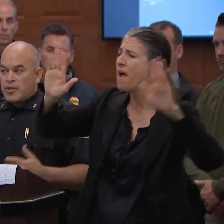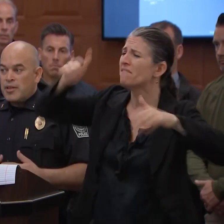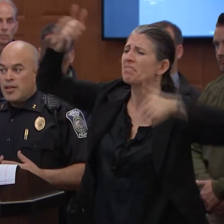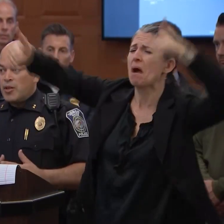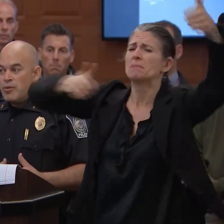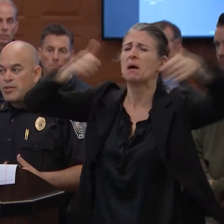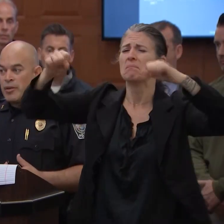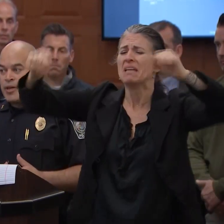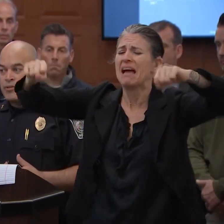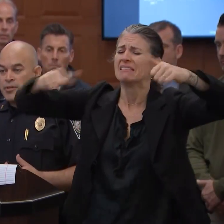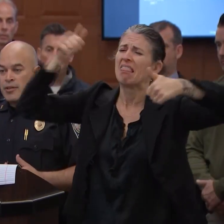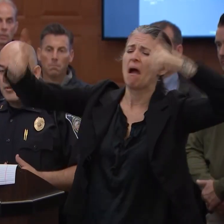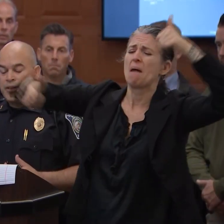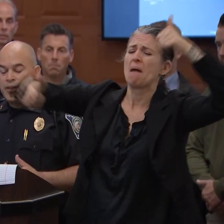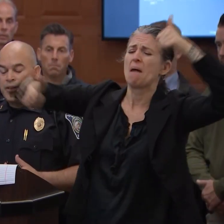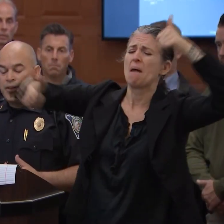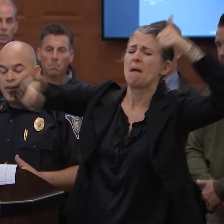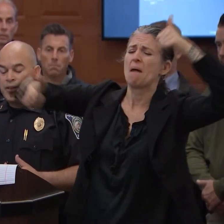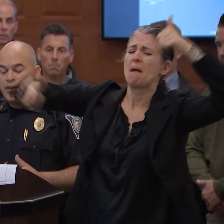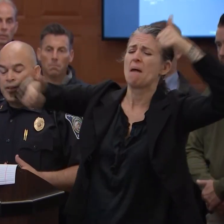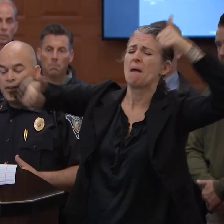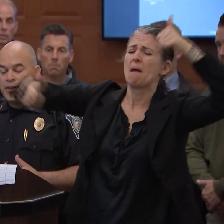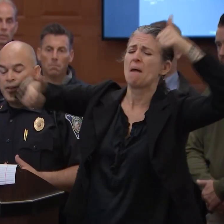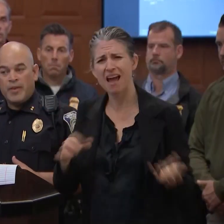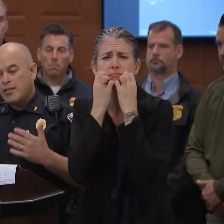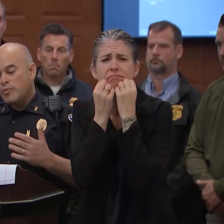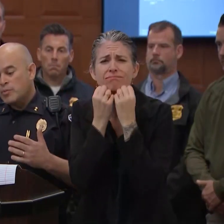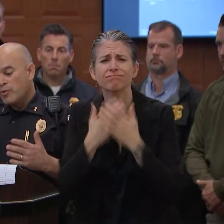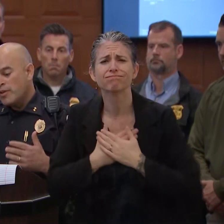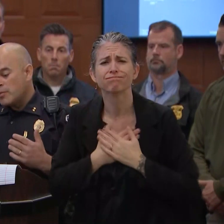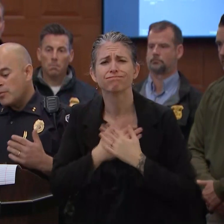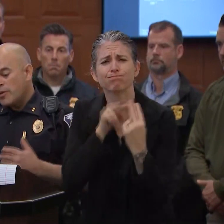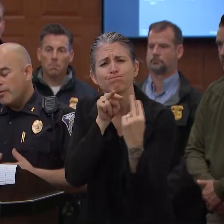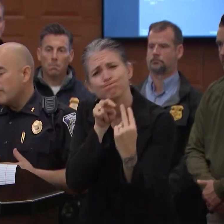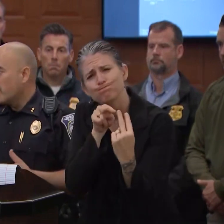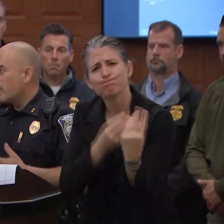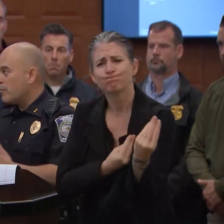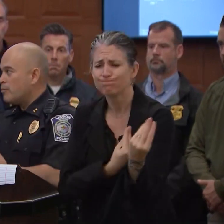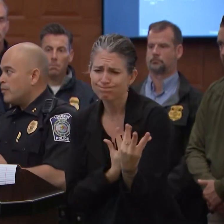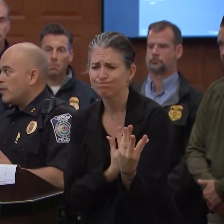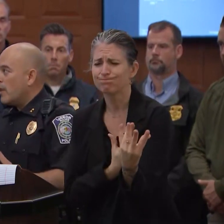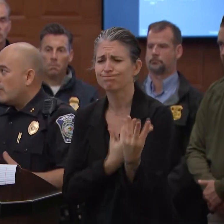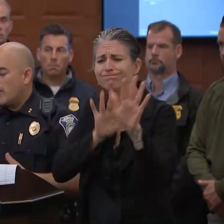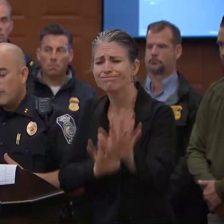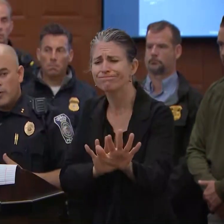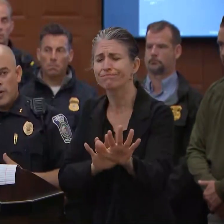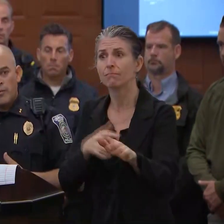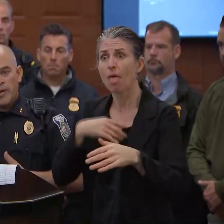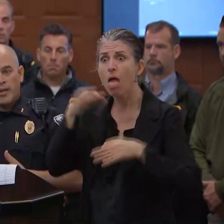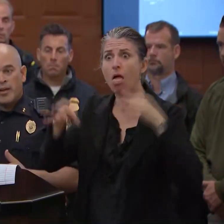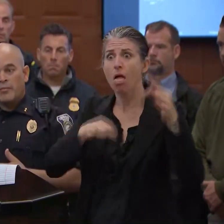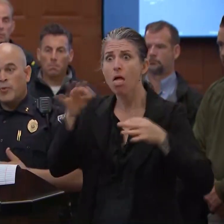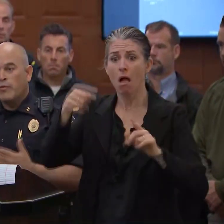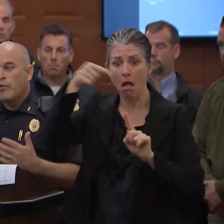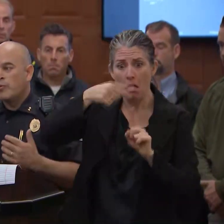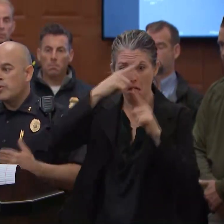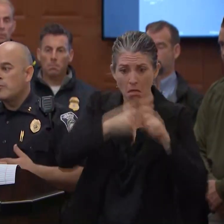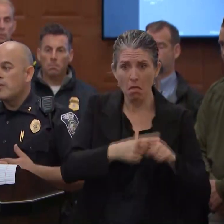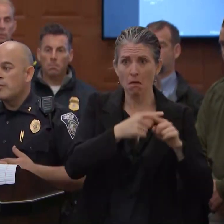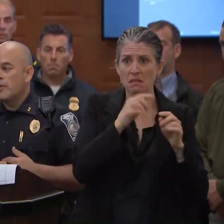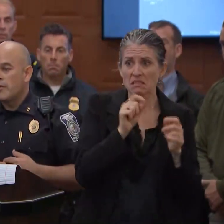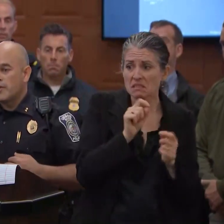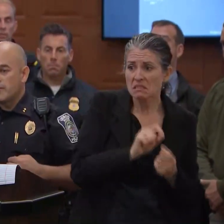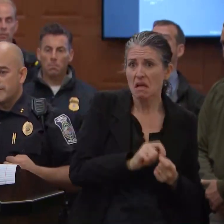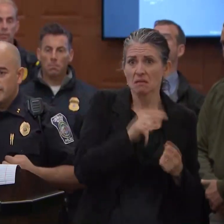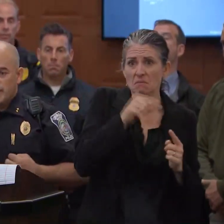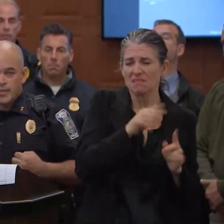It's what community's all about. So I'd say too much more at this point. I'm going to back over to him, but moving forward, we just be